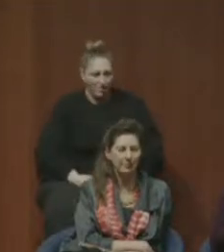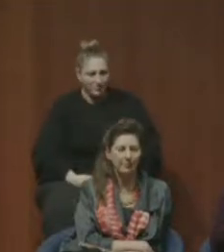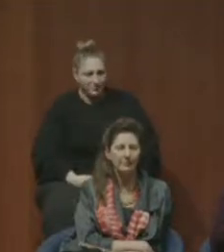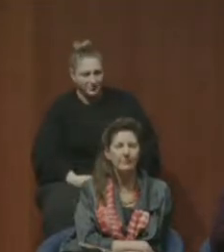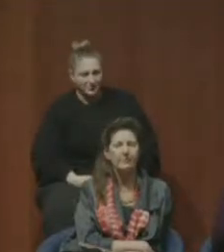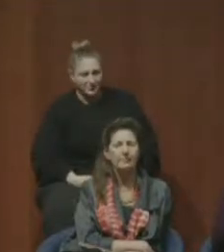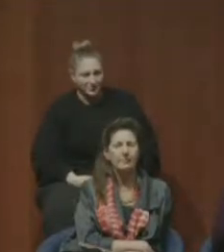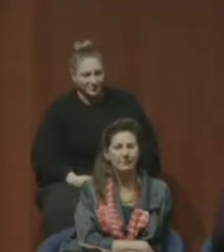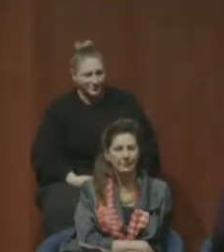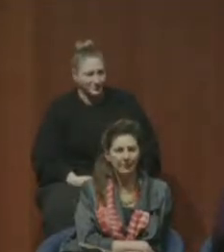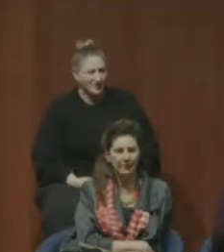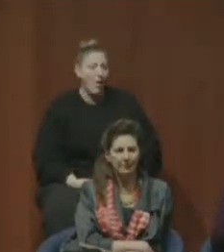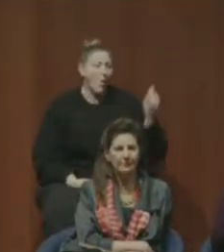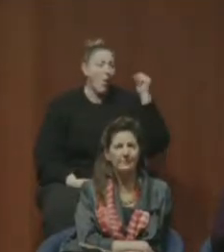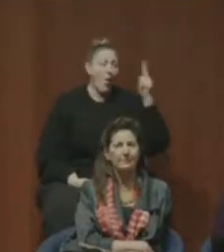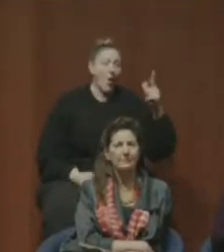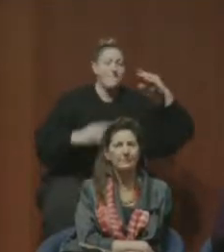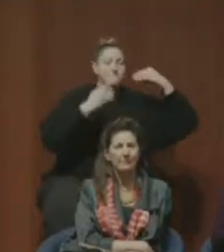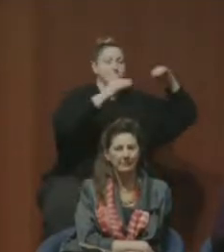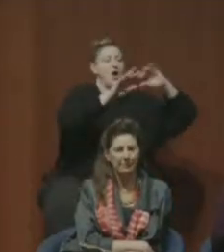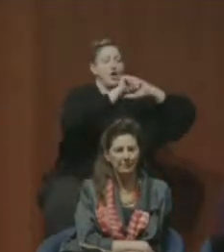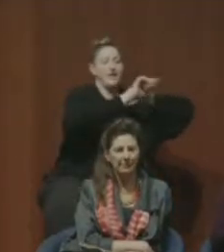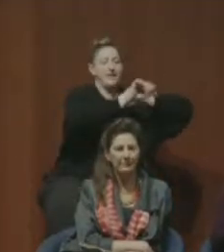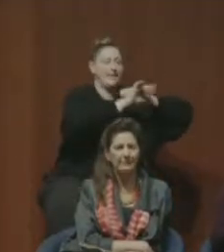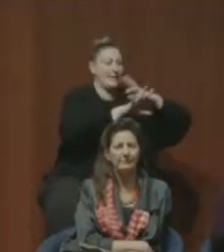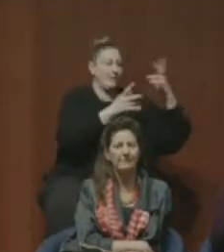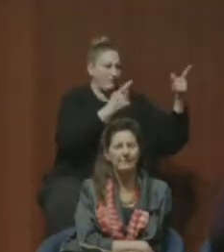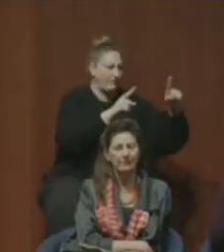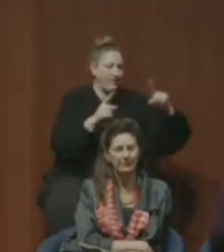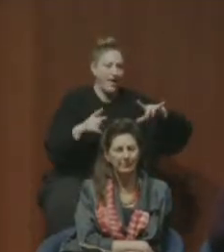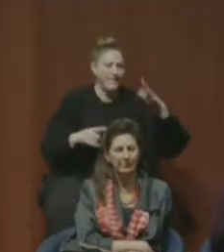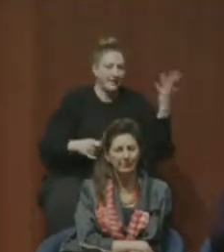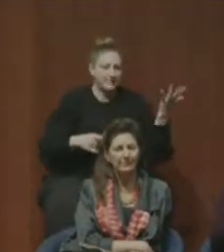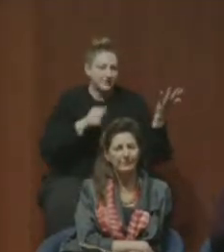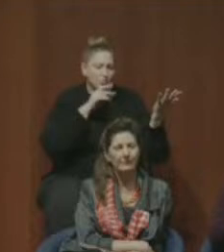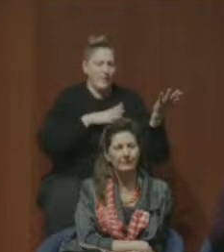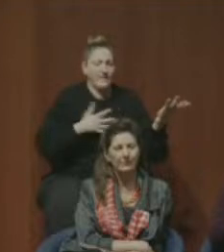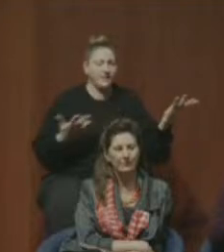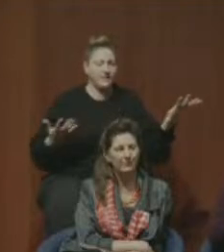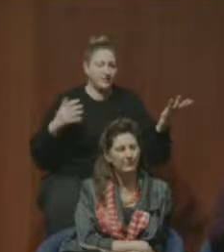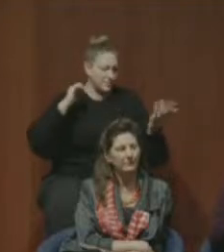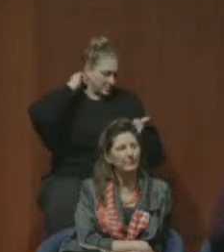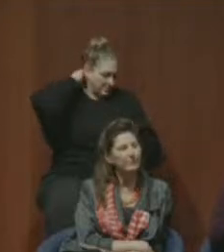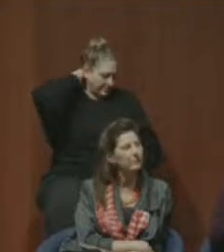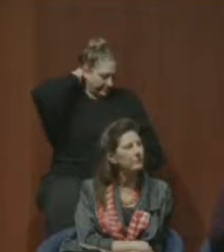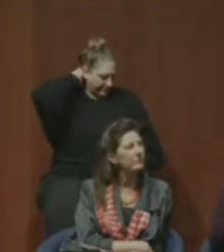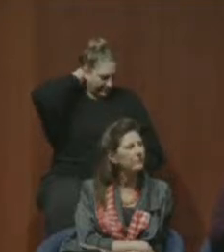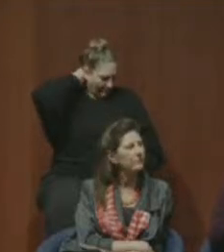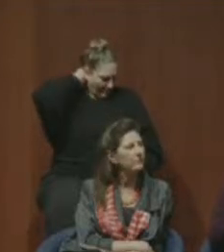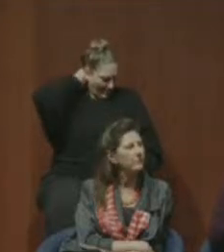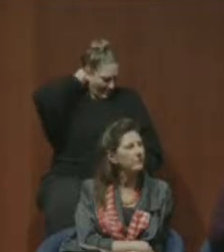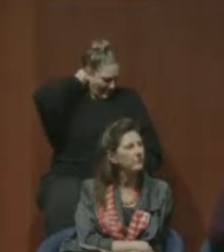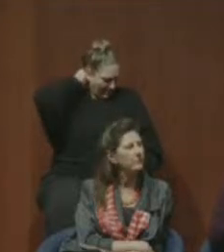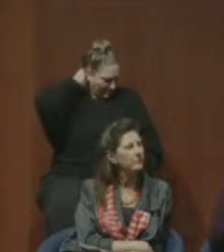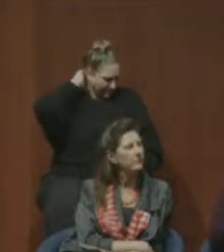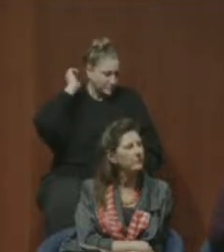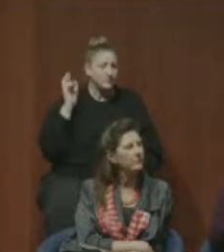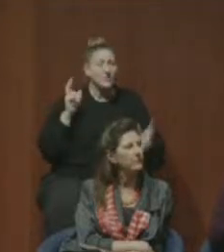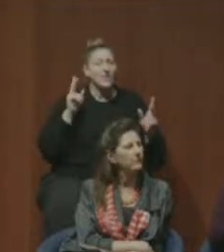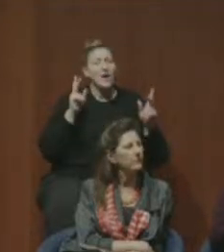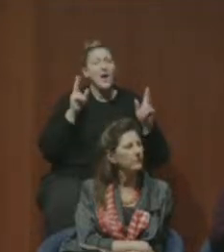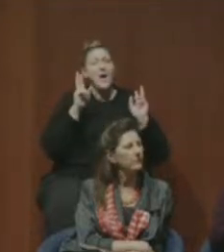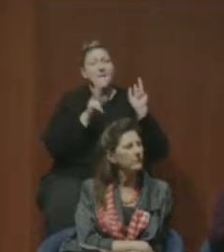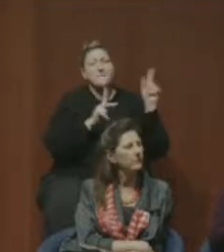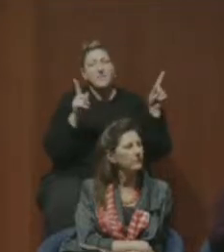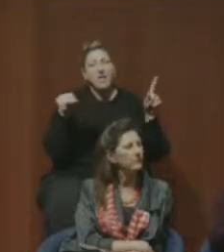single, you know, sort of marketing package happen. You know? So I feel like it's like people